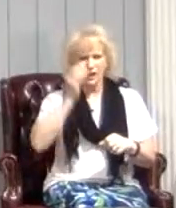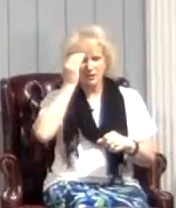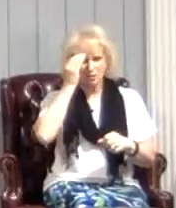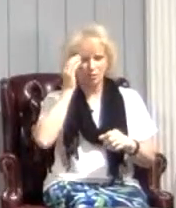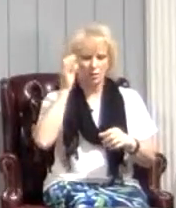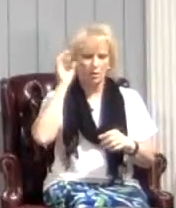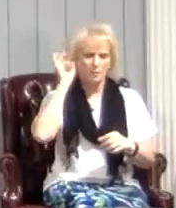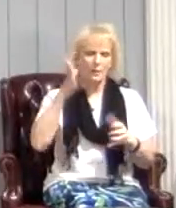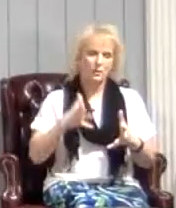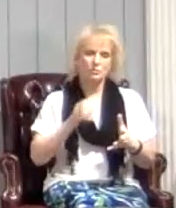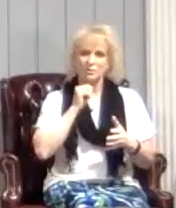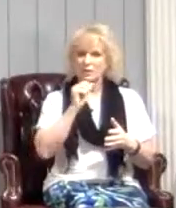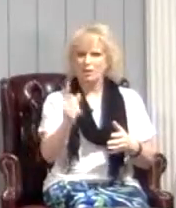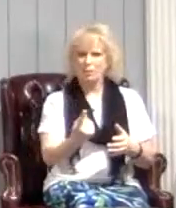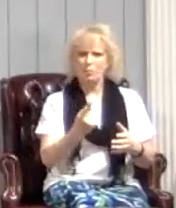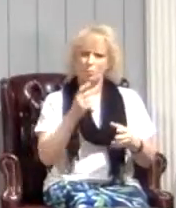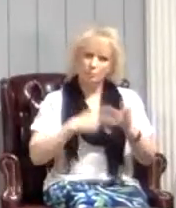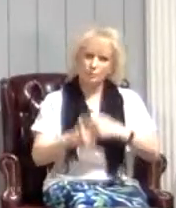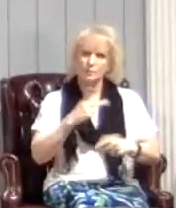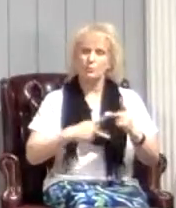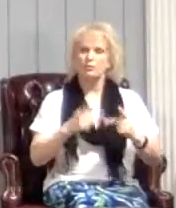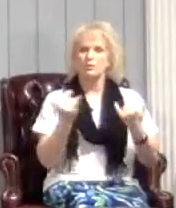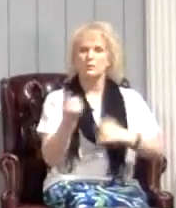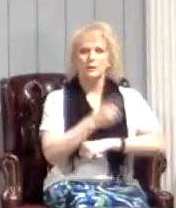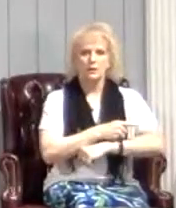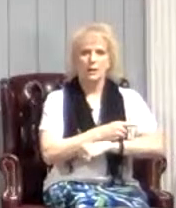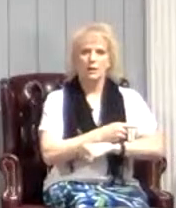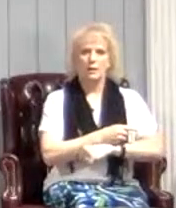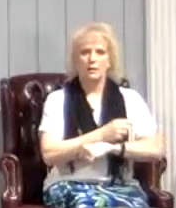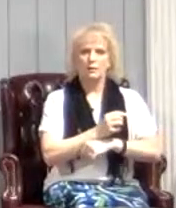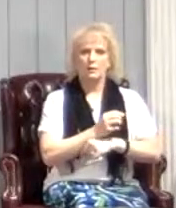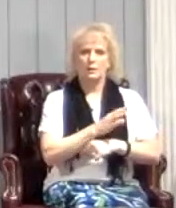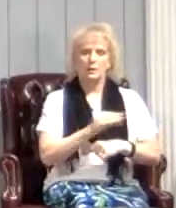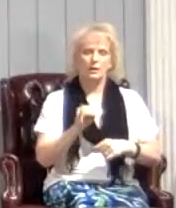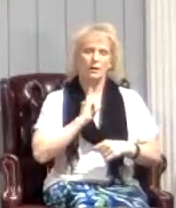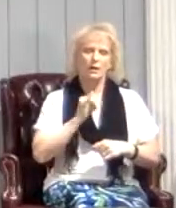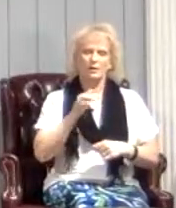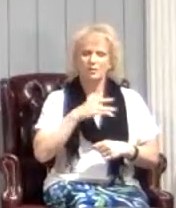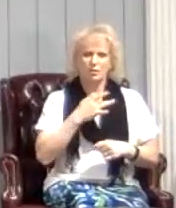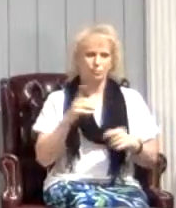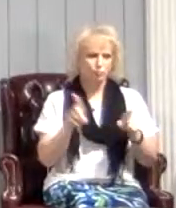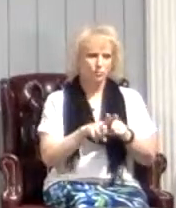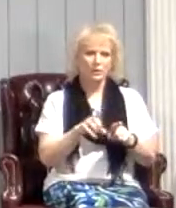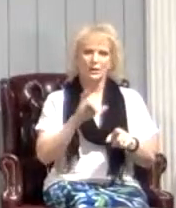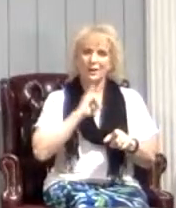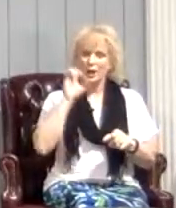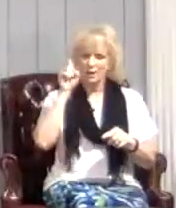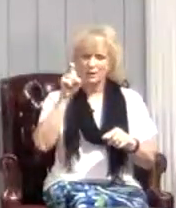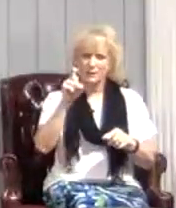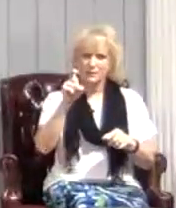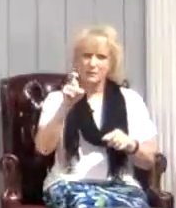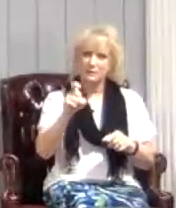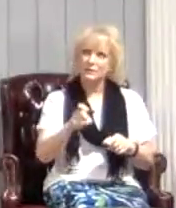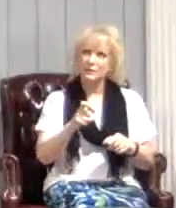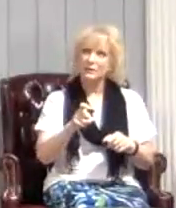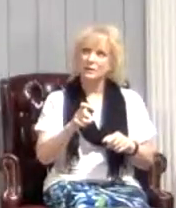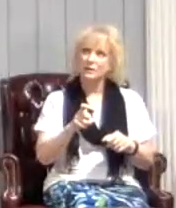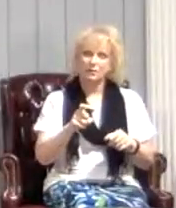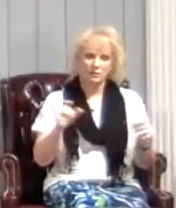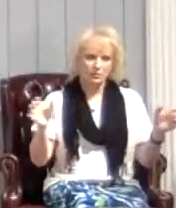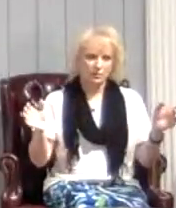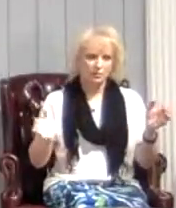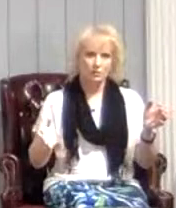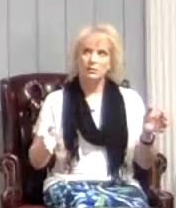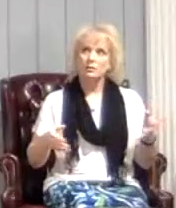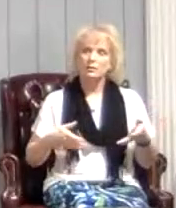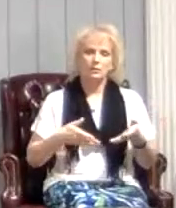not the only people today, though, and I feel like I need to, you know, to help you to know, or to